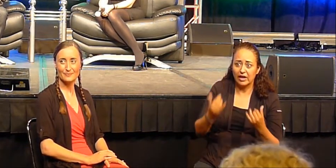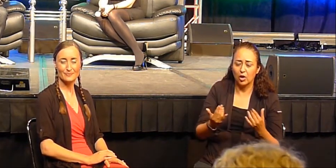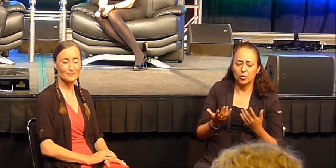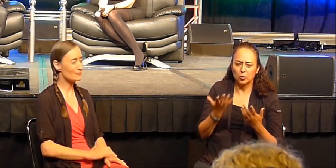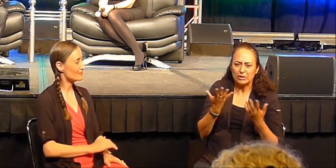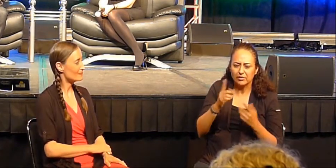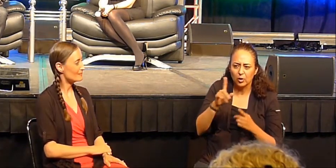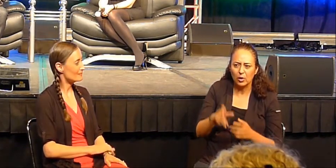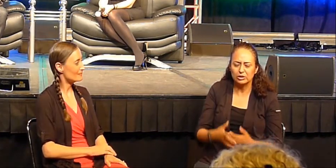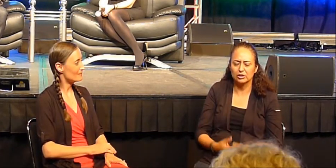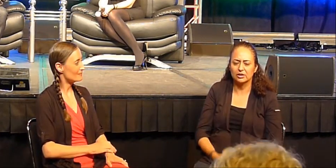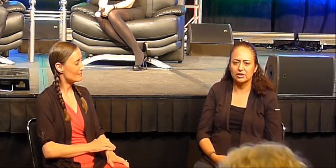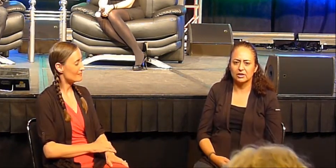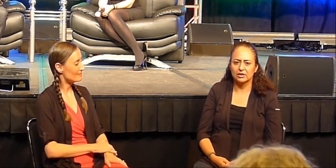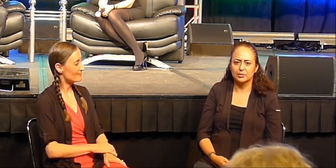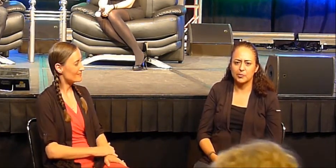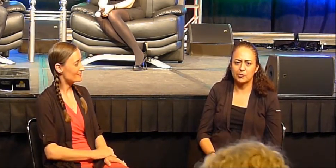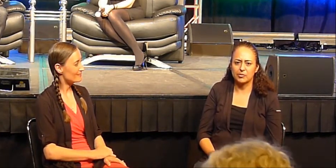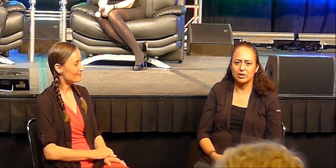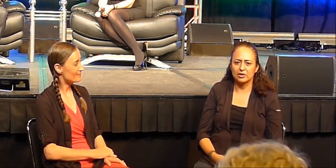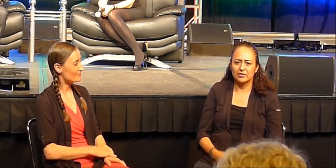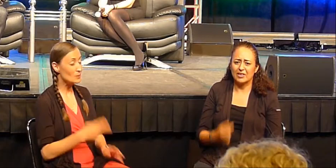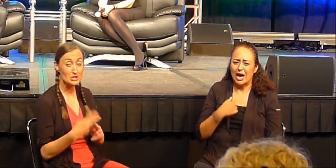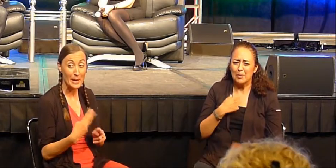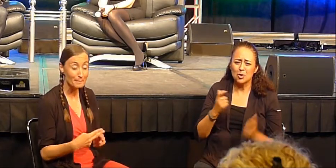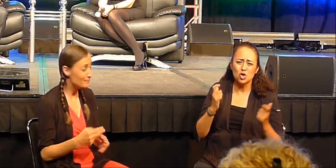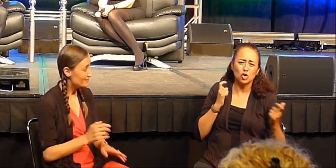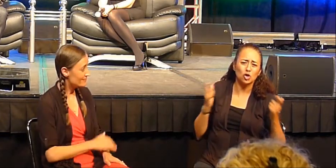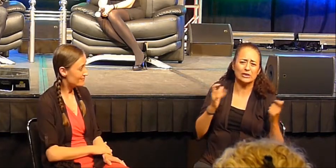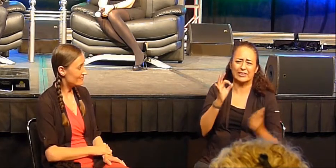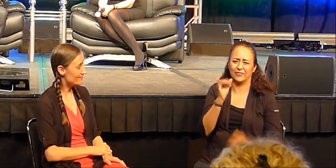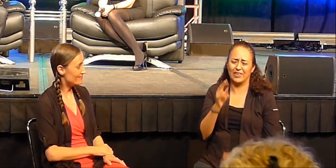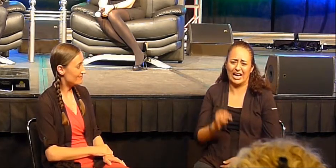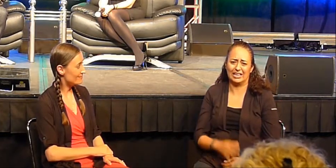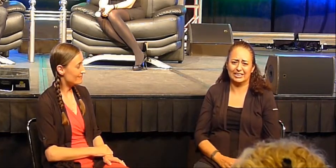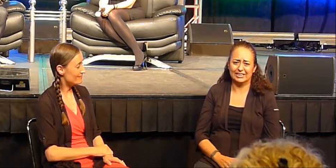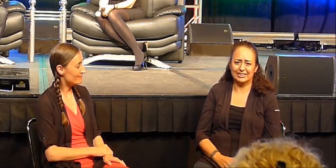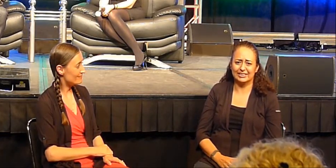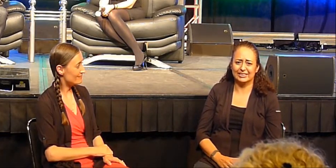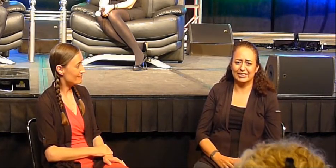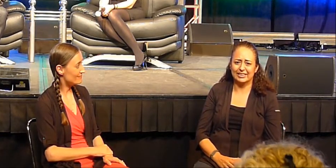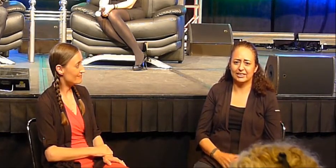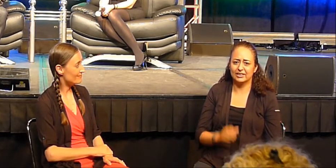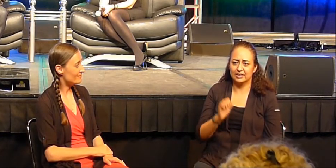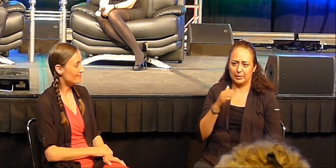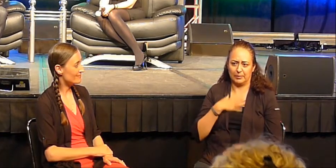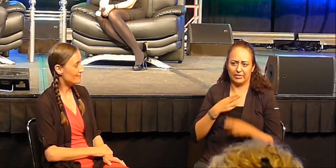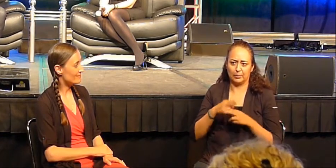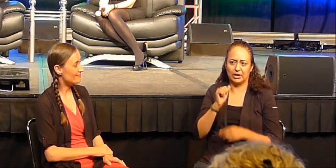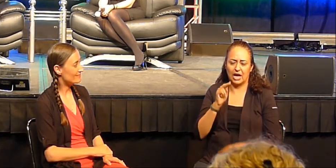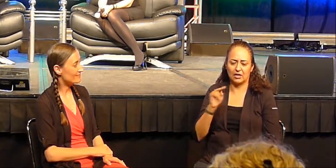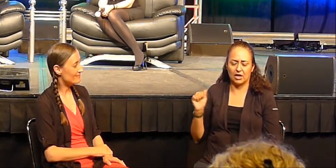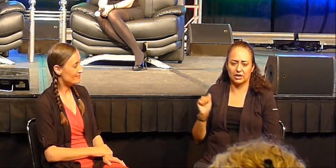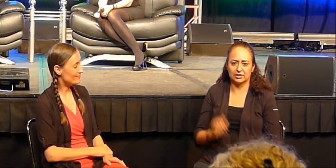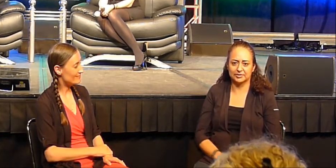a huge fan, but What's your name? Hannah. Hi, Hannah. How are you?